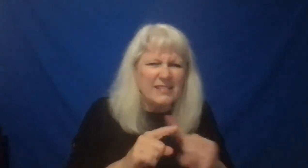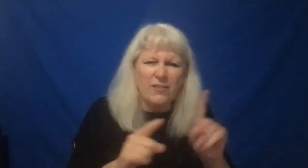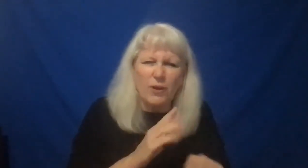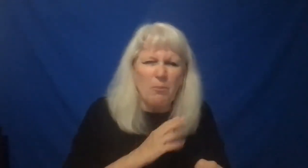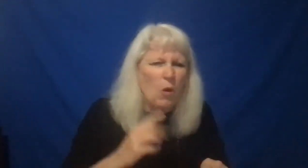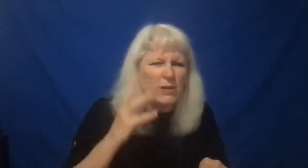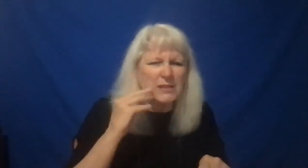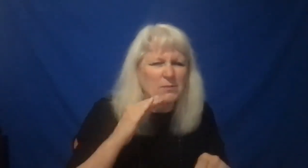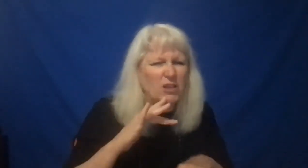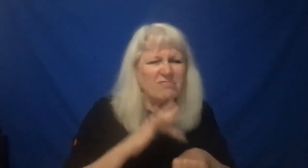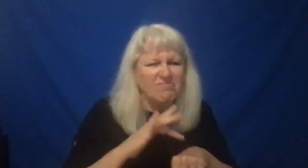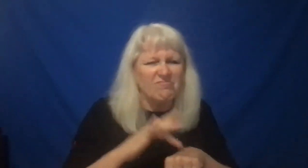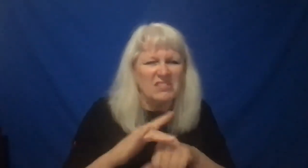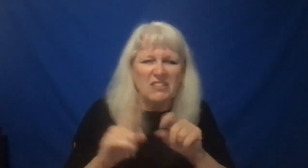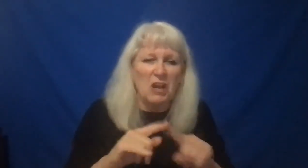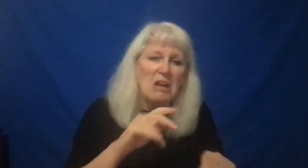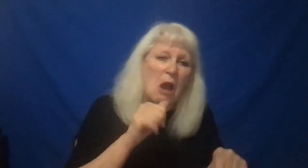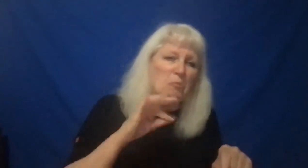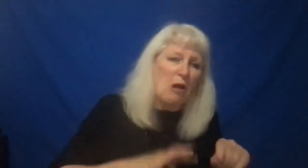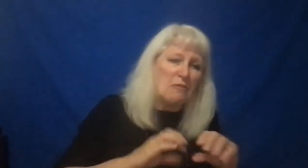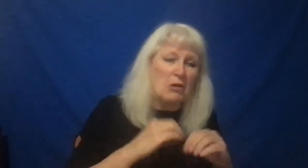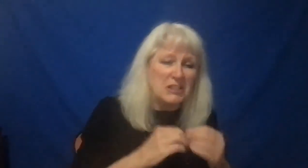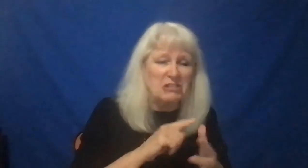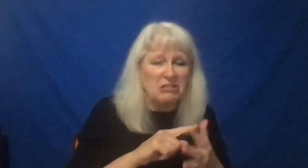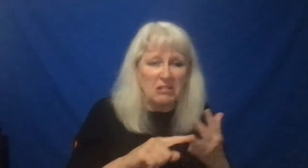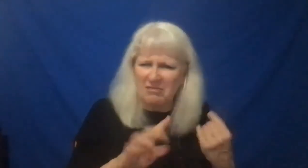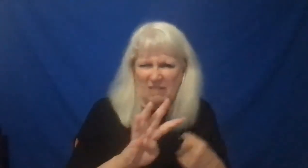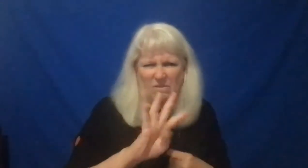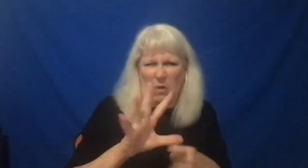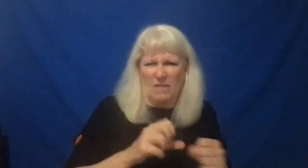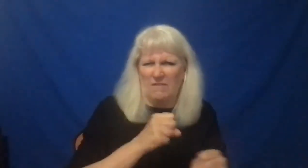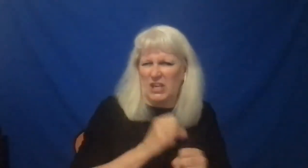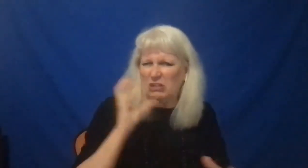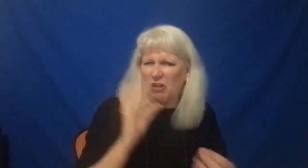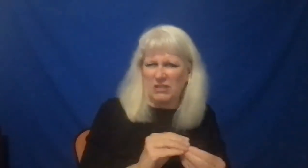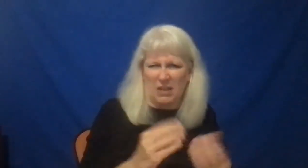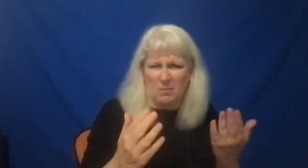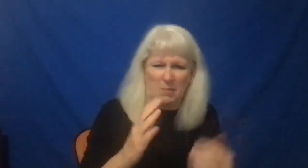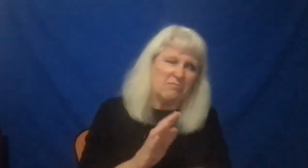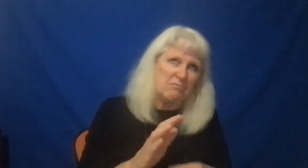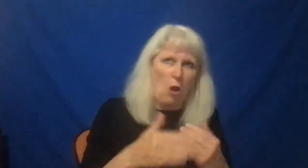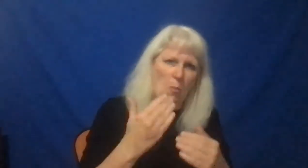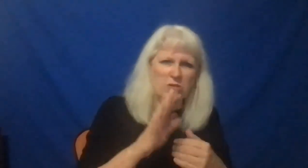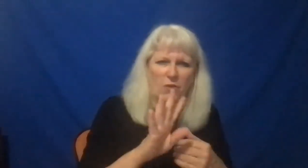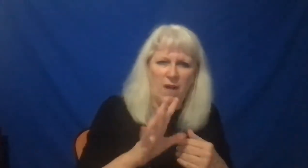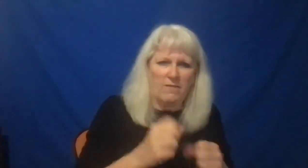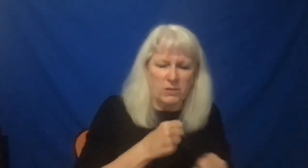years, not-for-profit boards. And my colleagues on the General Services Board laughed at